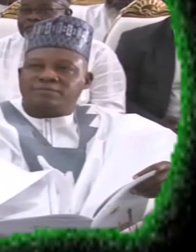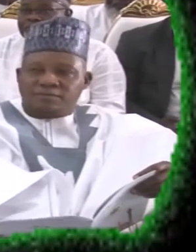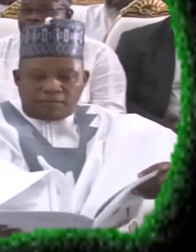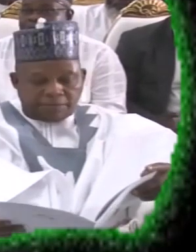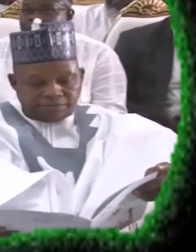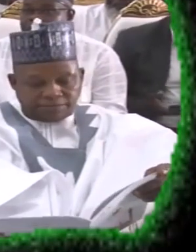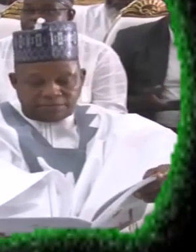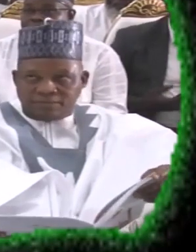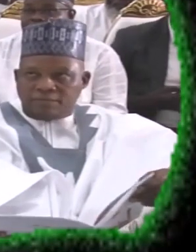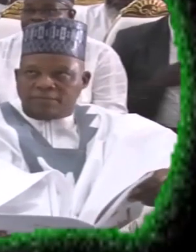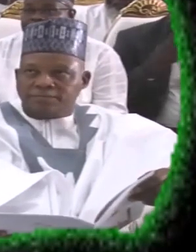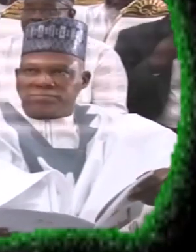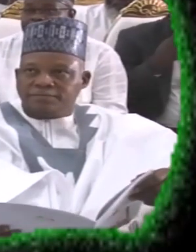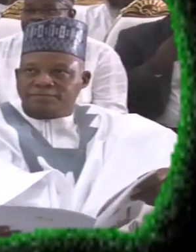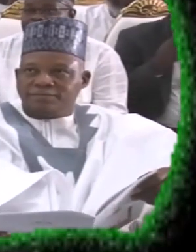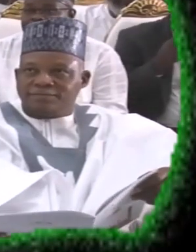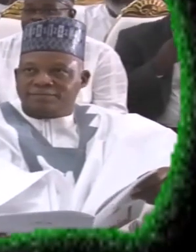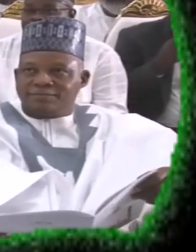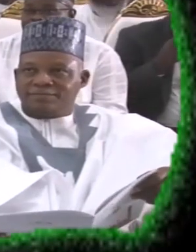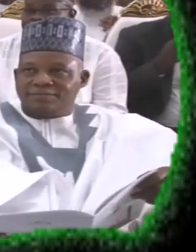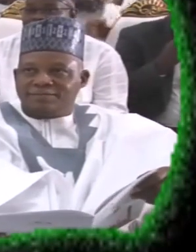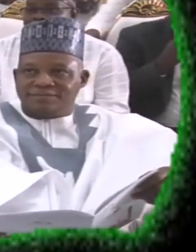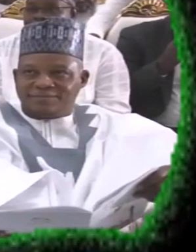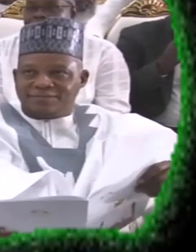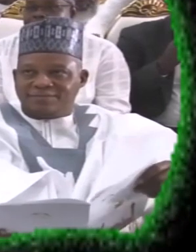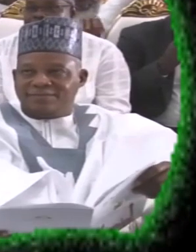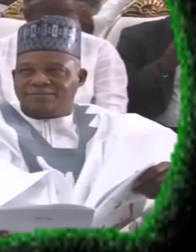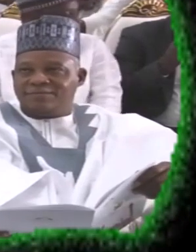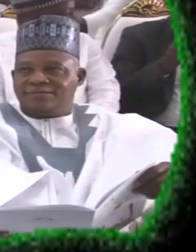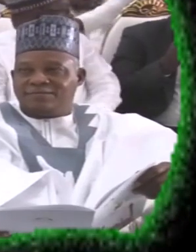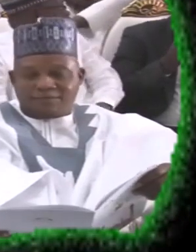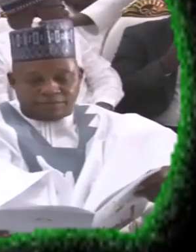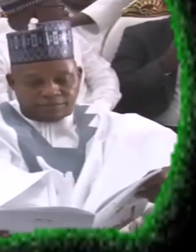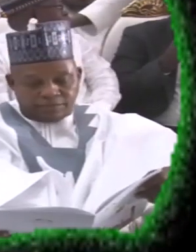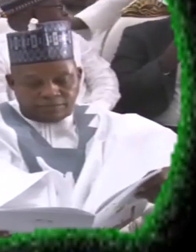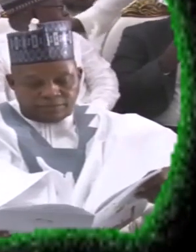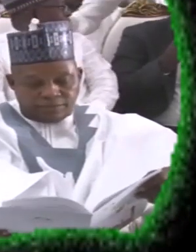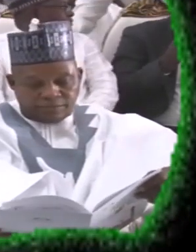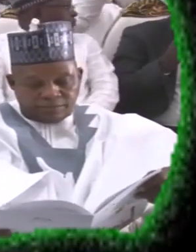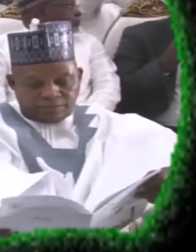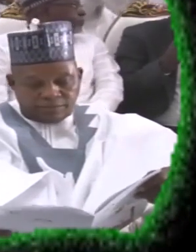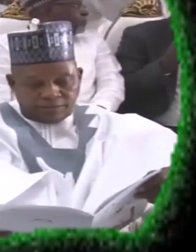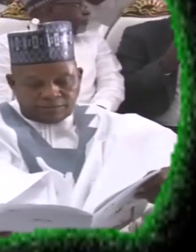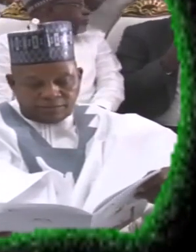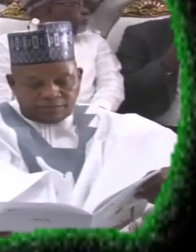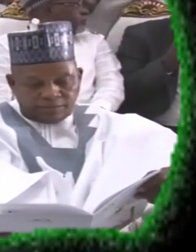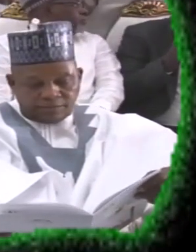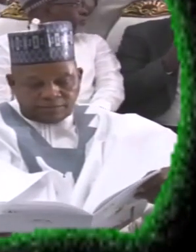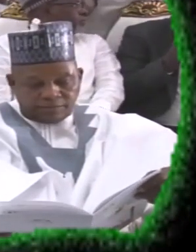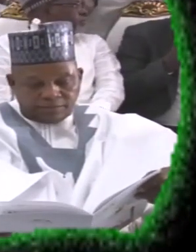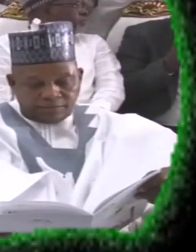Very well, I have 5 minutes, sir. I will take 5 minutes. Your Excellency,